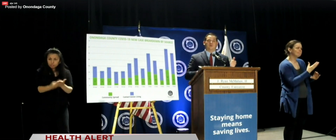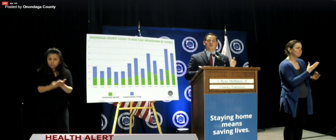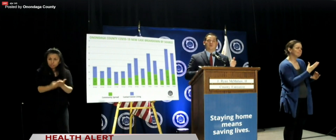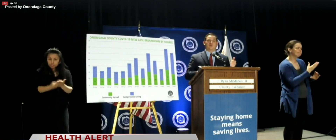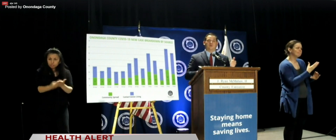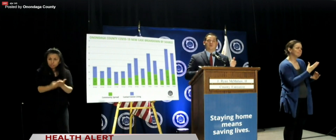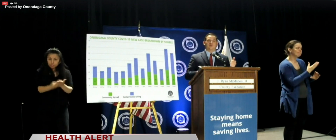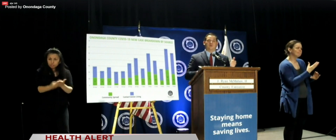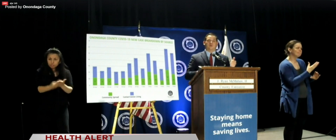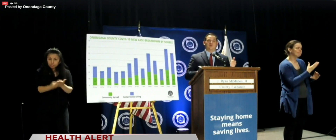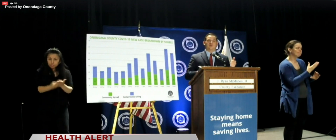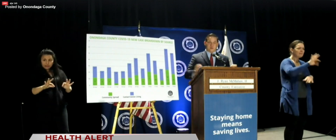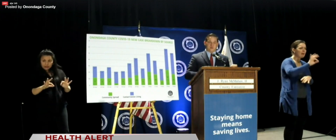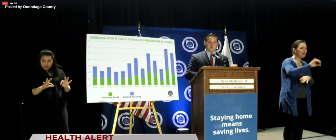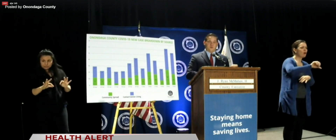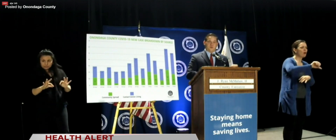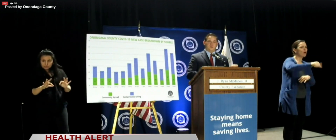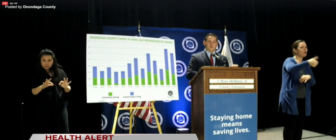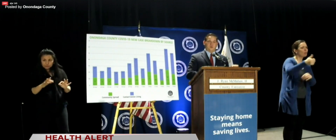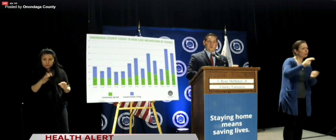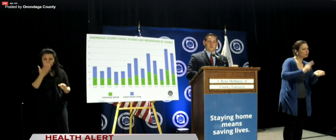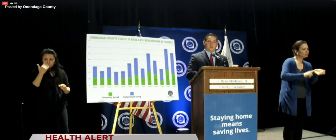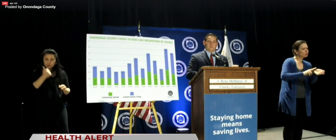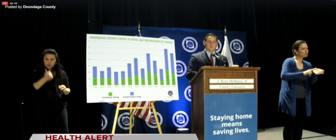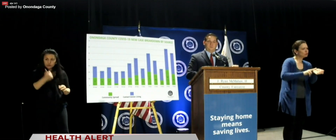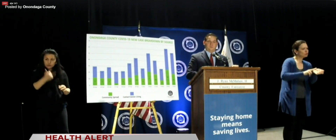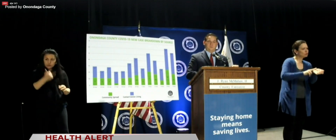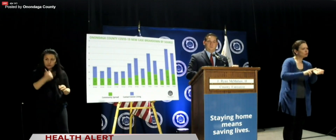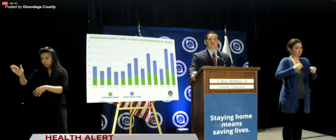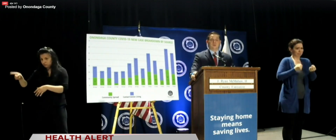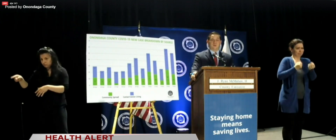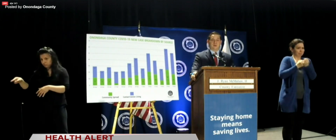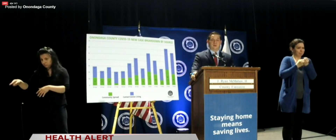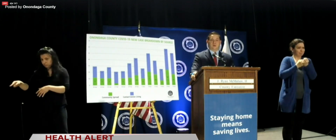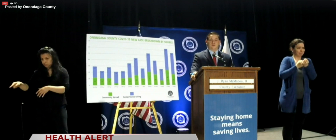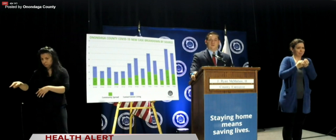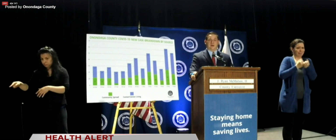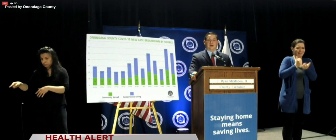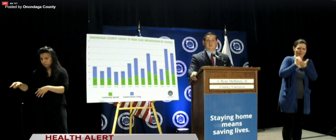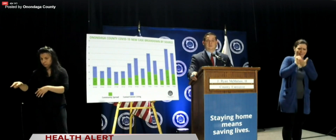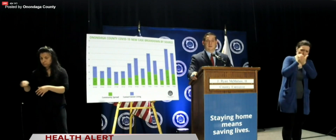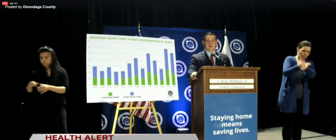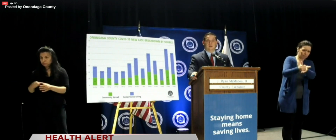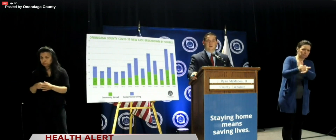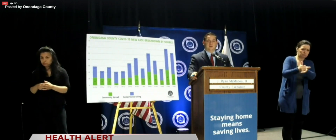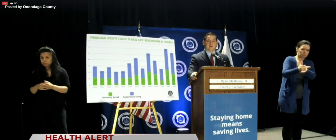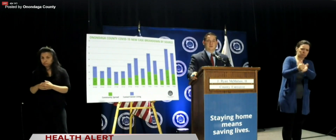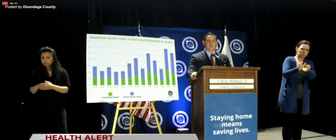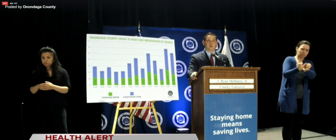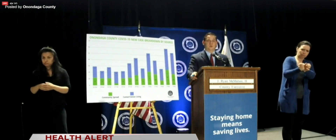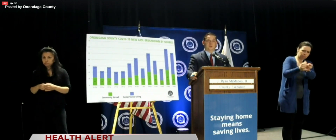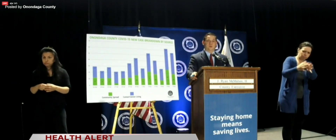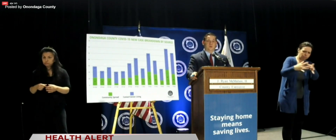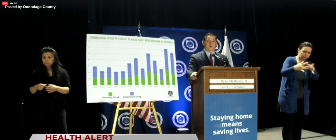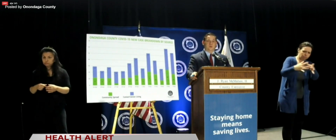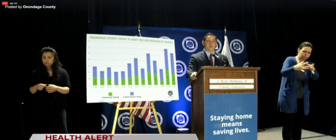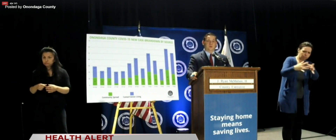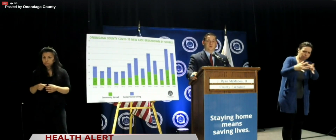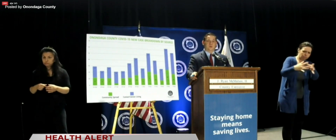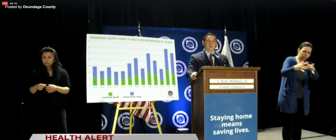send those folks over. Be being notified. I know that they will be notified